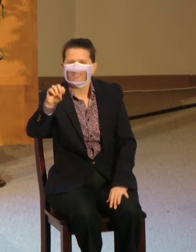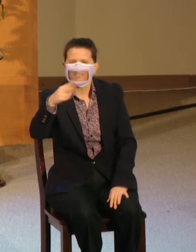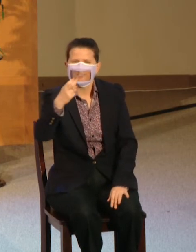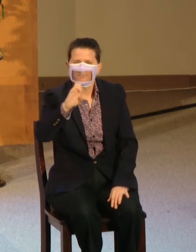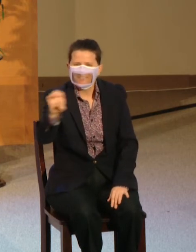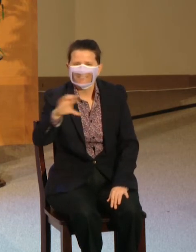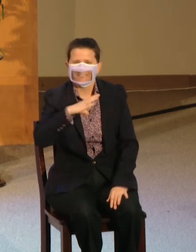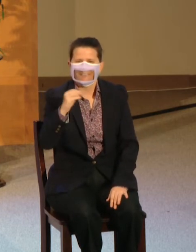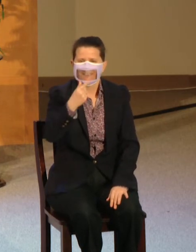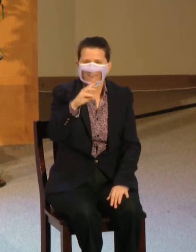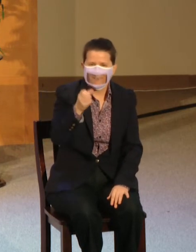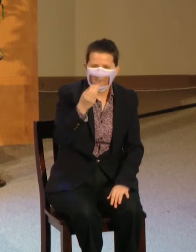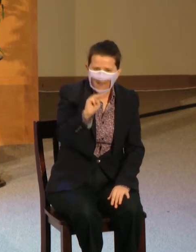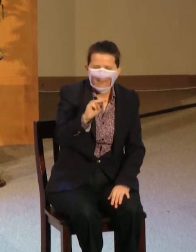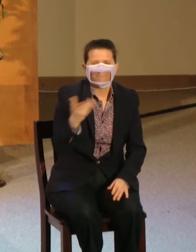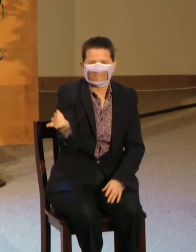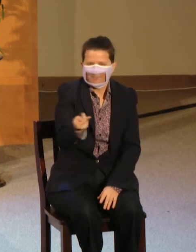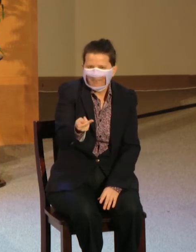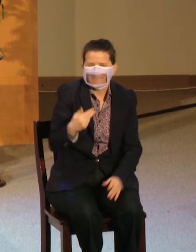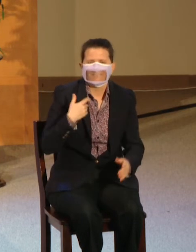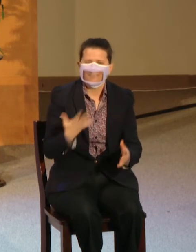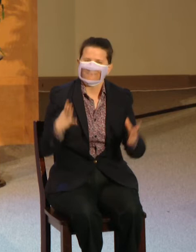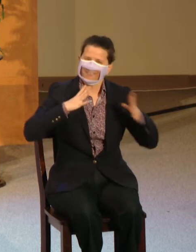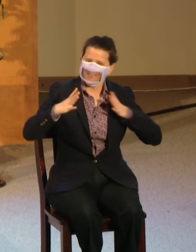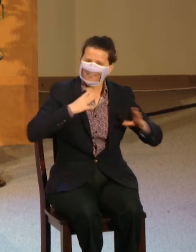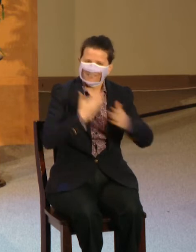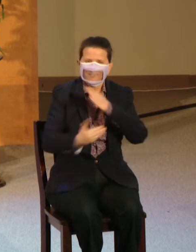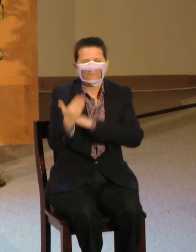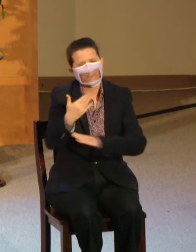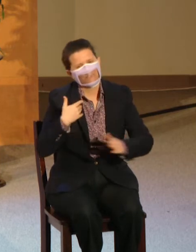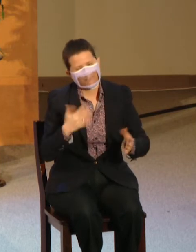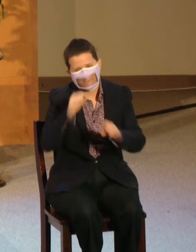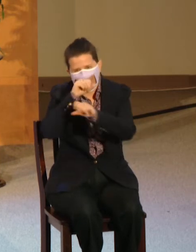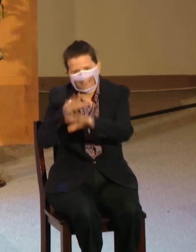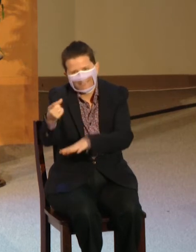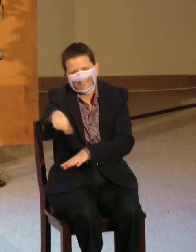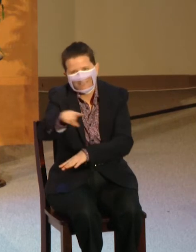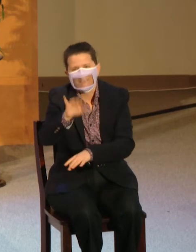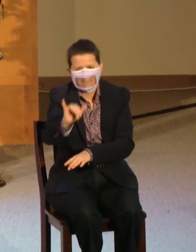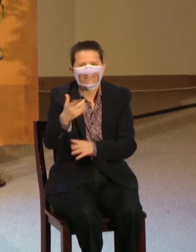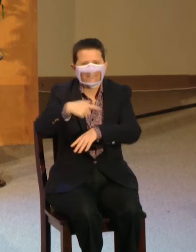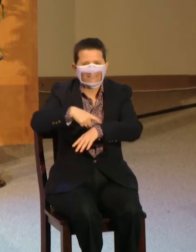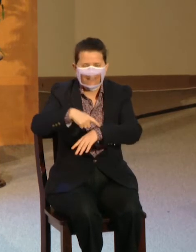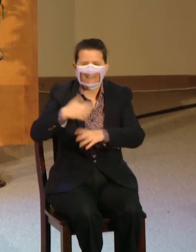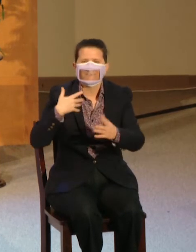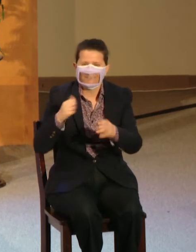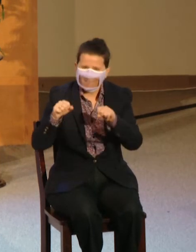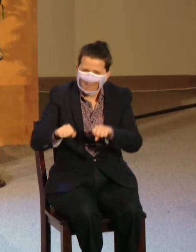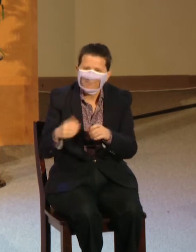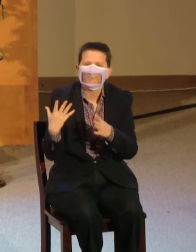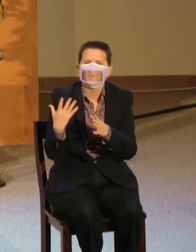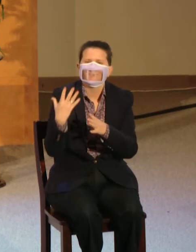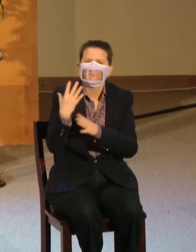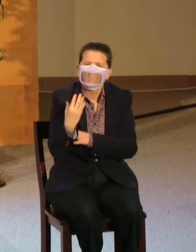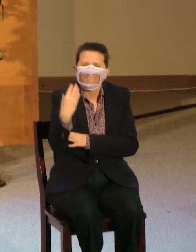they're enjoying their time away. We are in the middle of a talk series based on the book